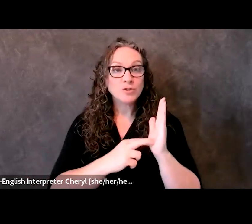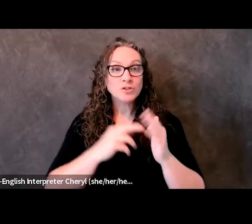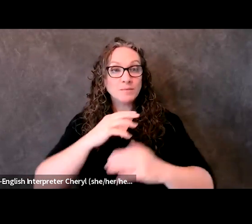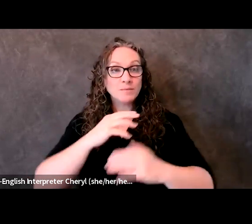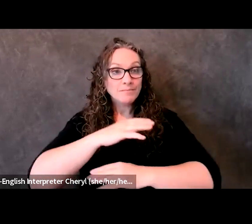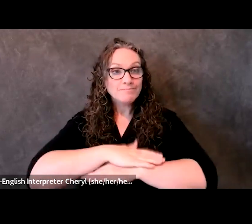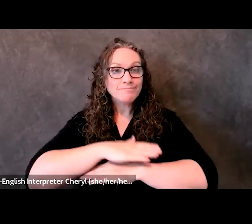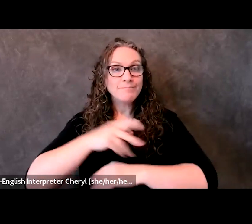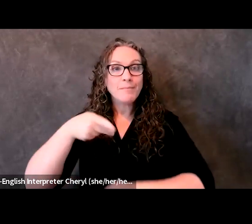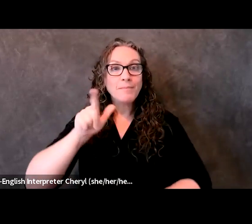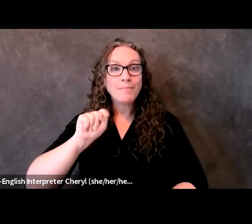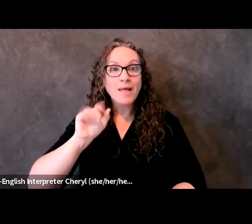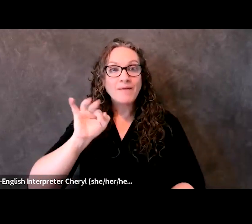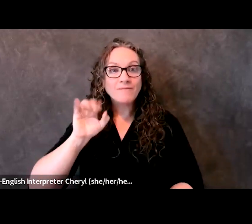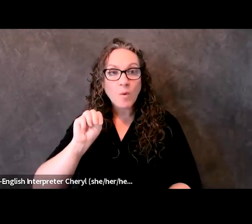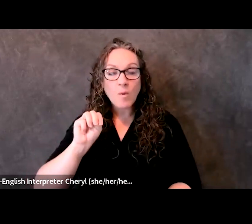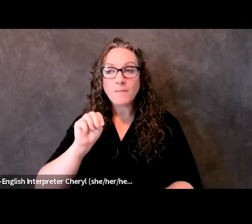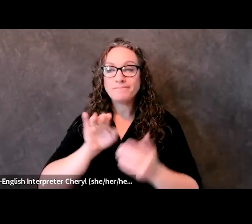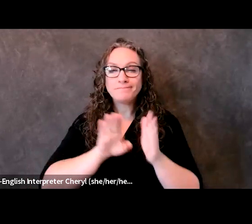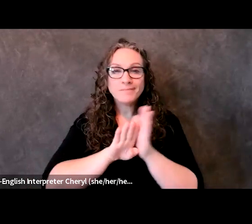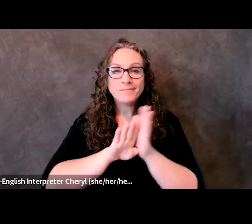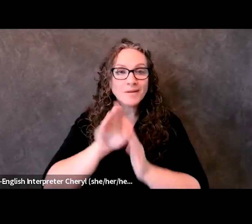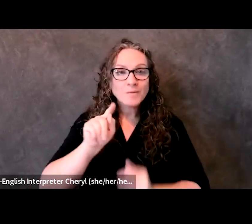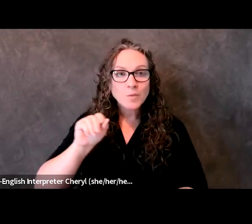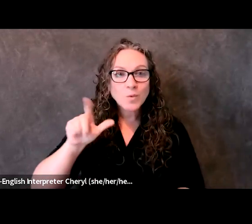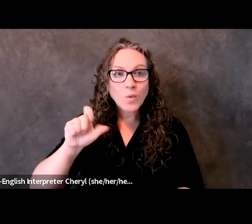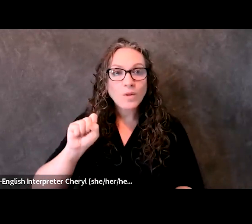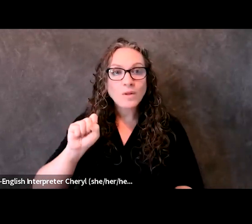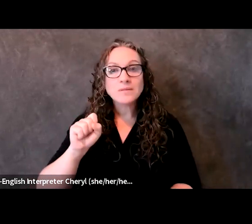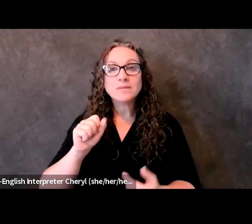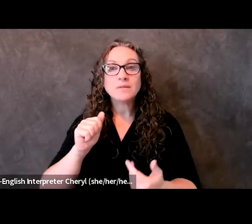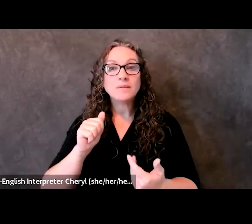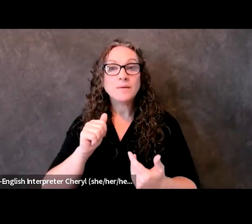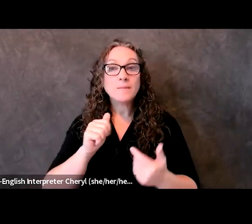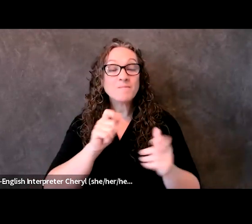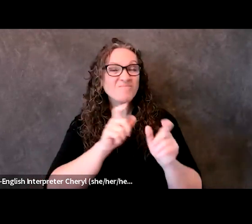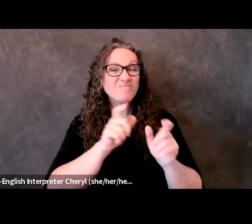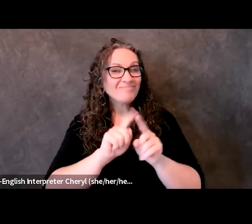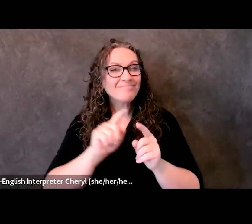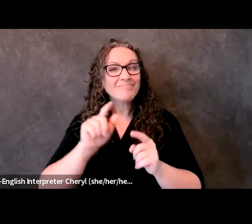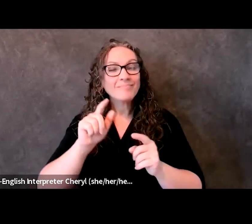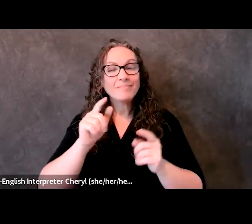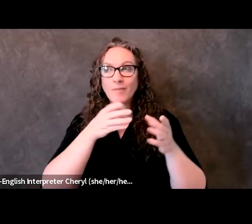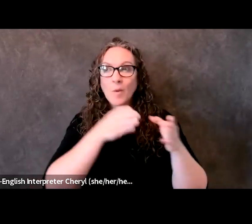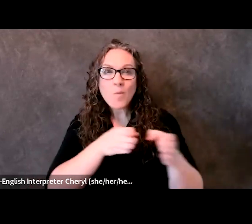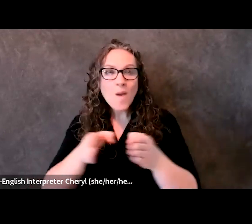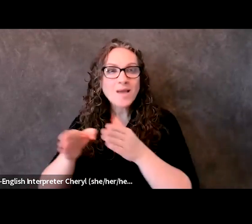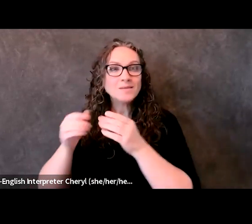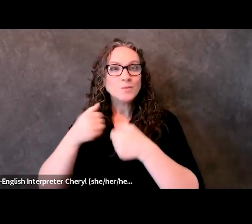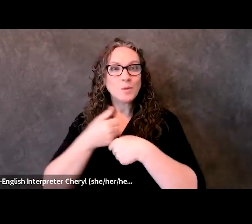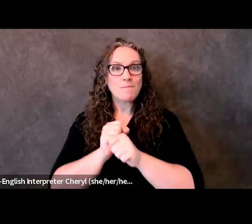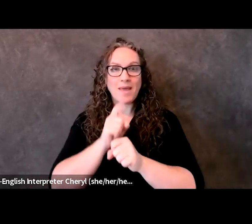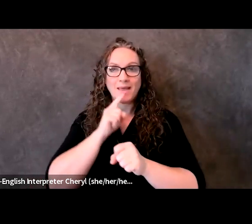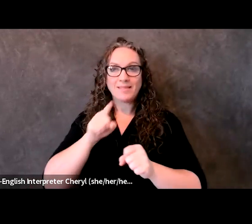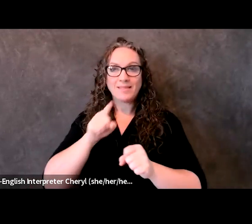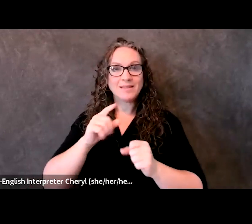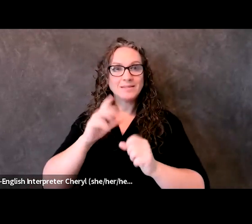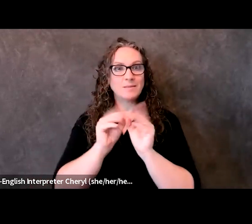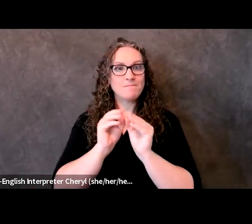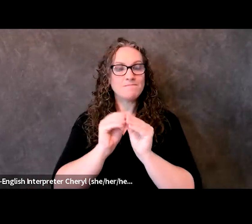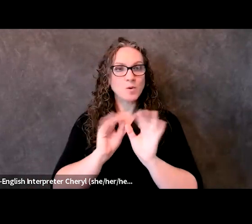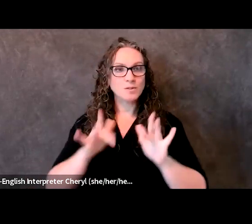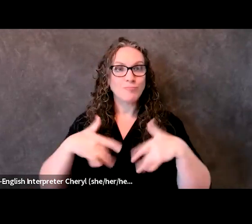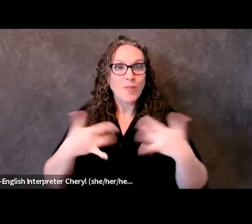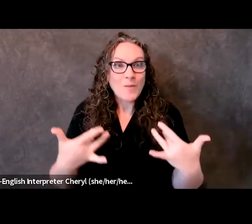tools, and creating marketing materials that have helped giving this symposium life. And I